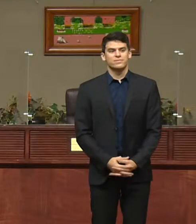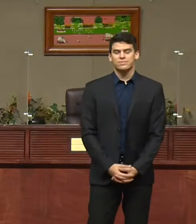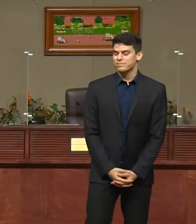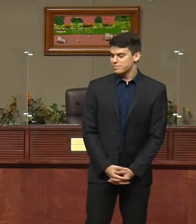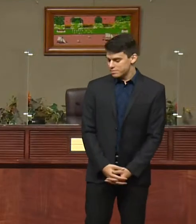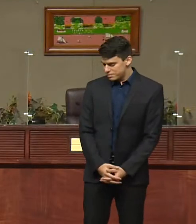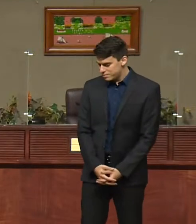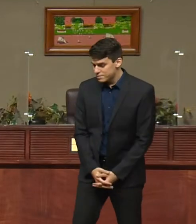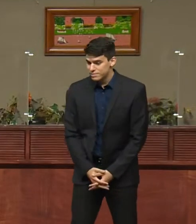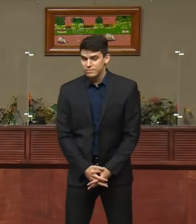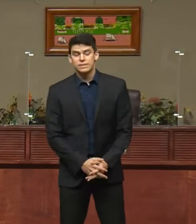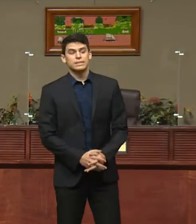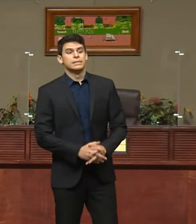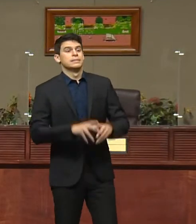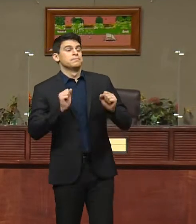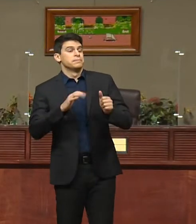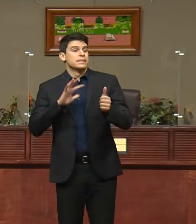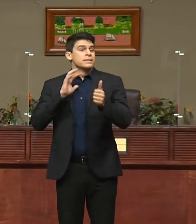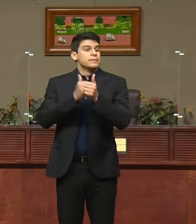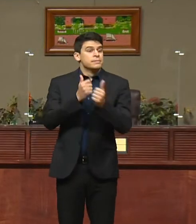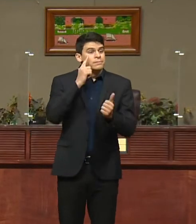The update for today.